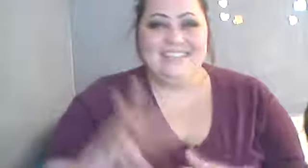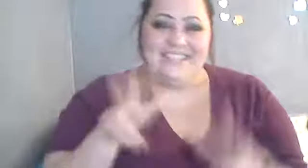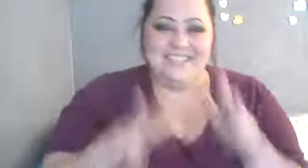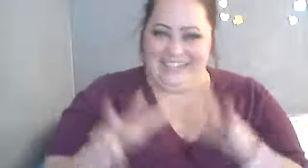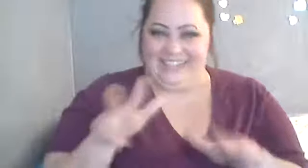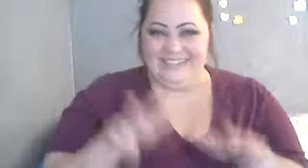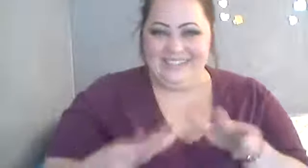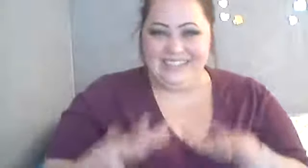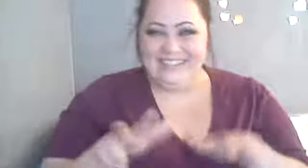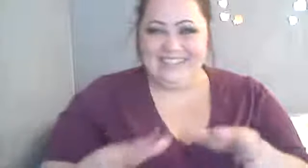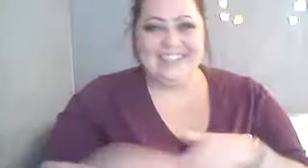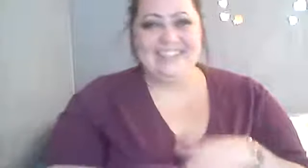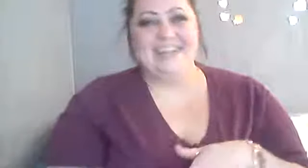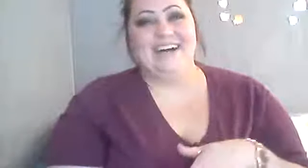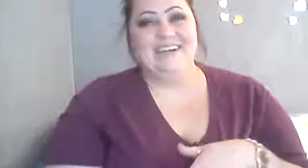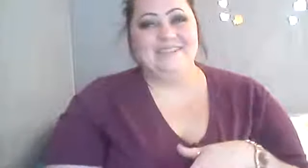is awkward. Um,